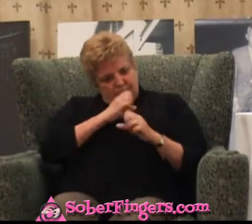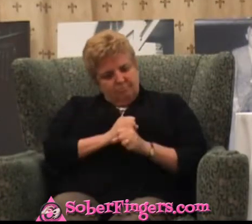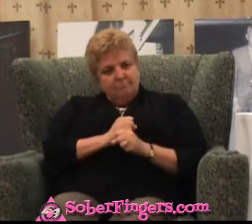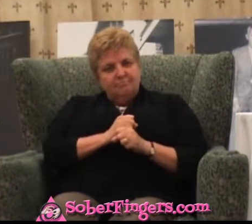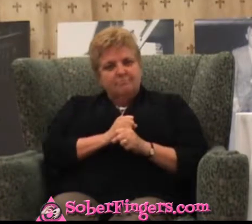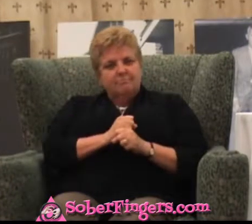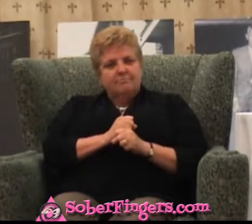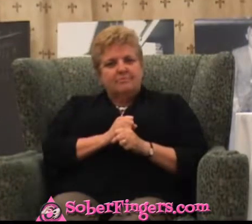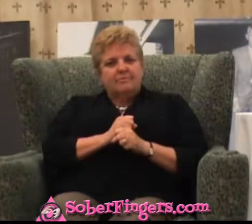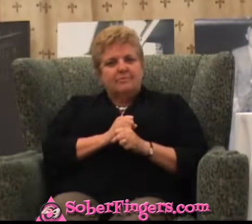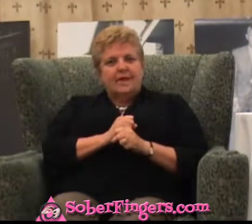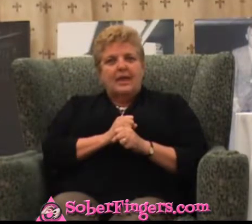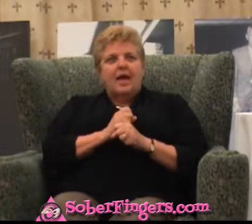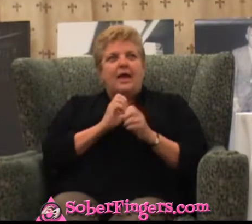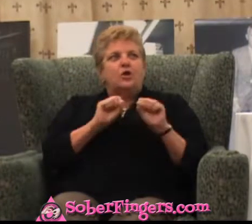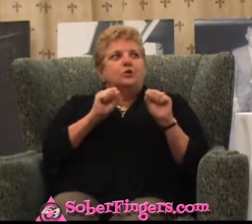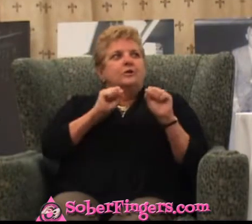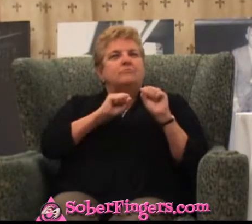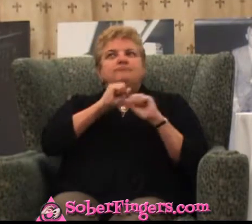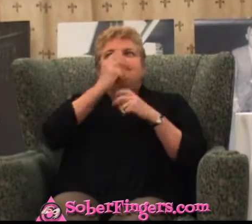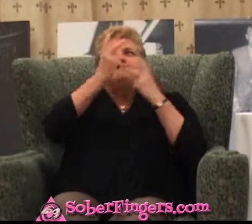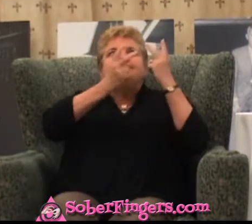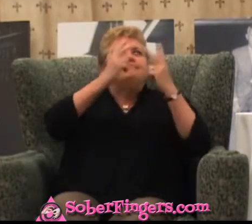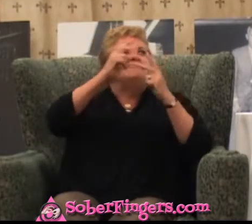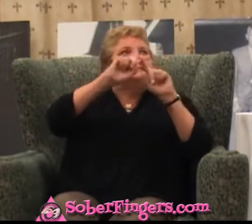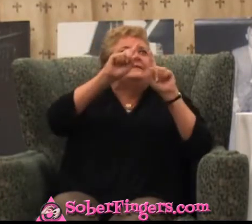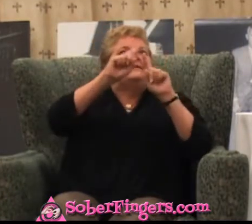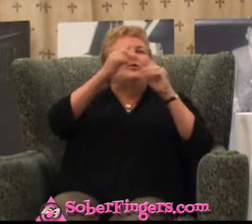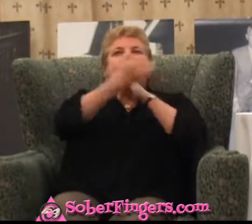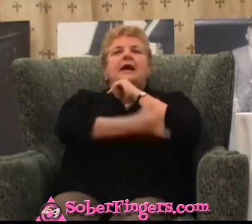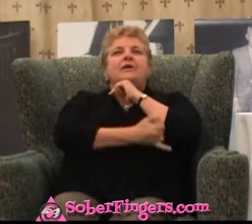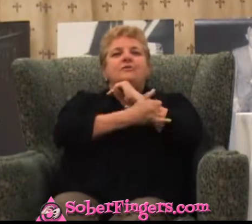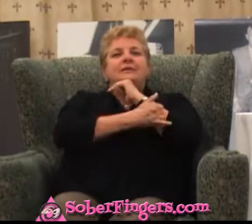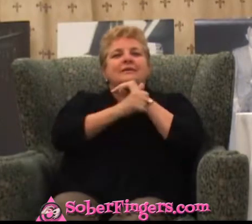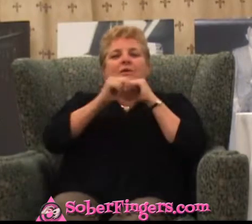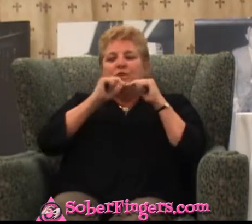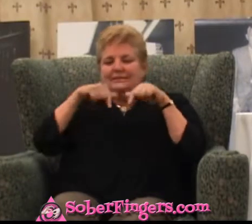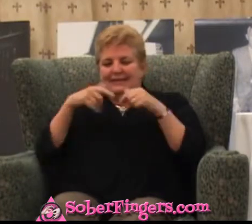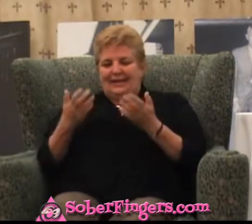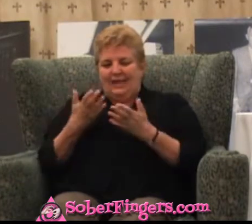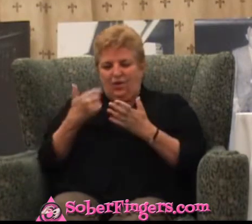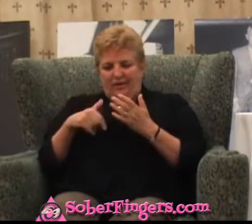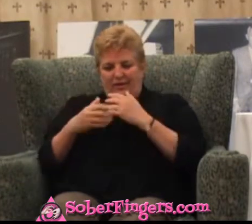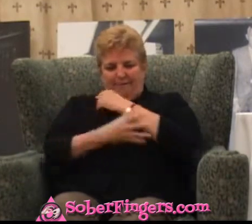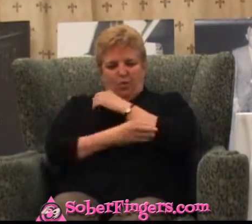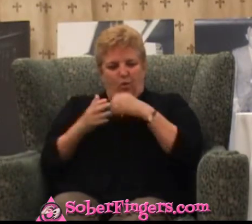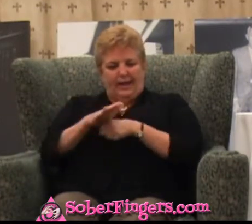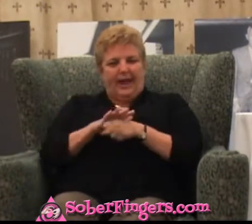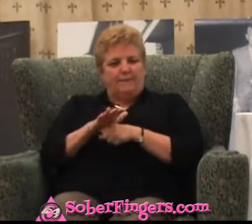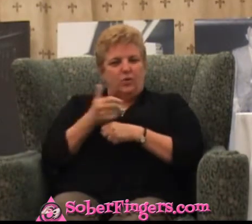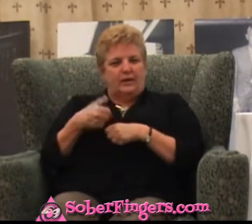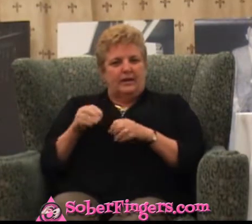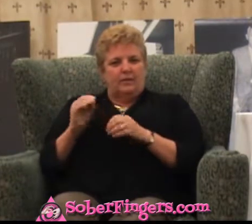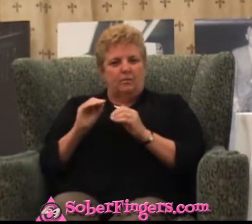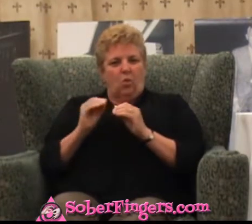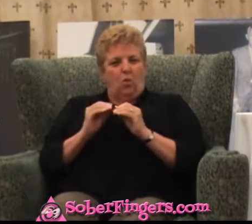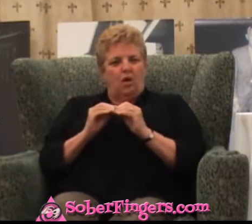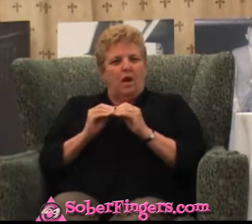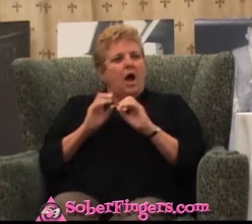to distant lands. I was no longer on 108th and Central and Watts. I was somewhere in Europe, in Paris, or in London.